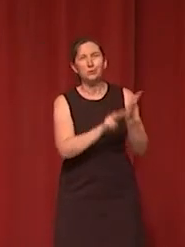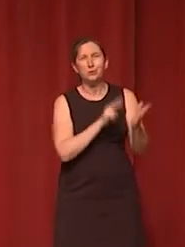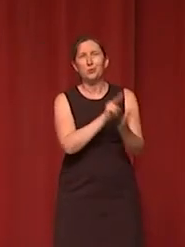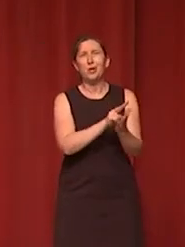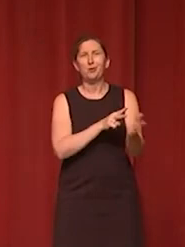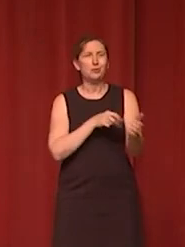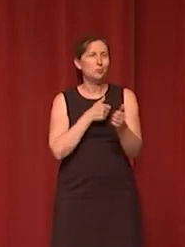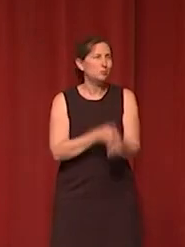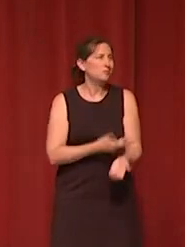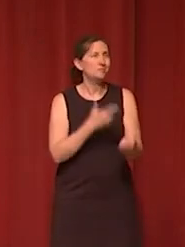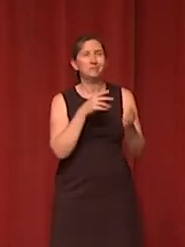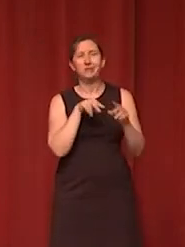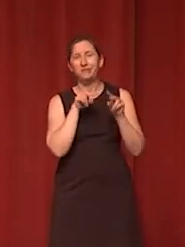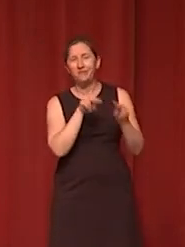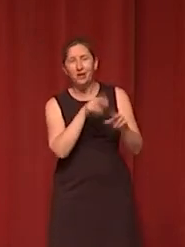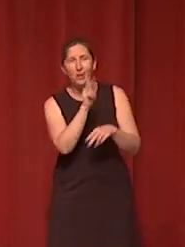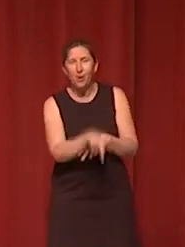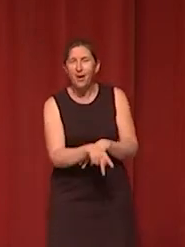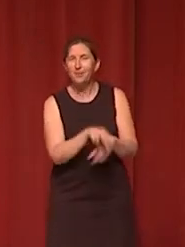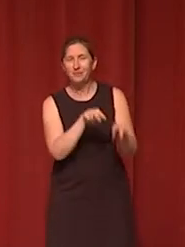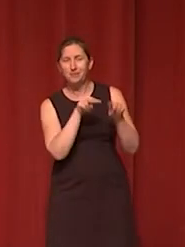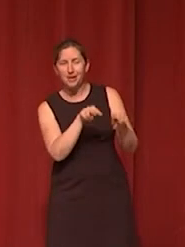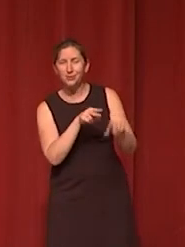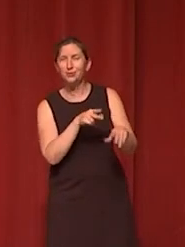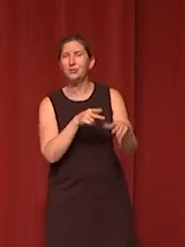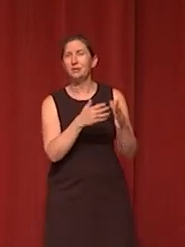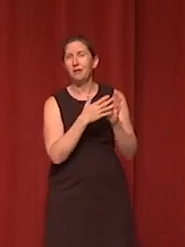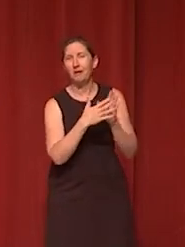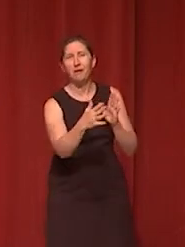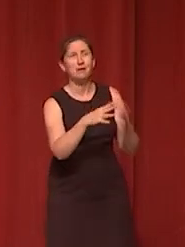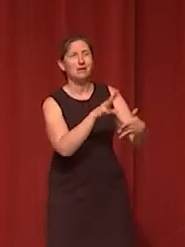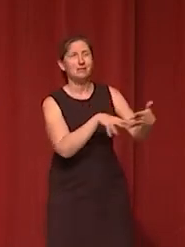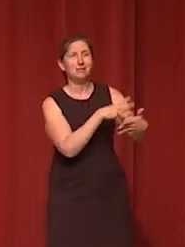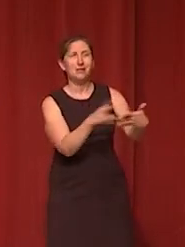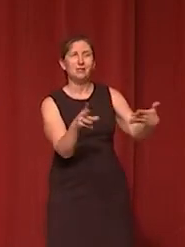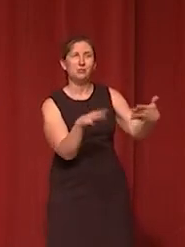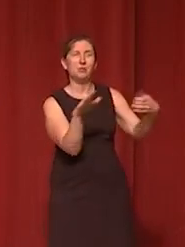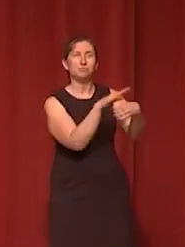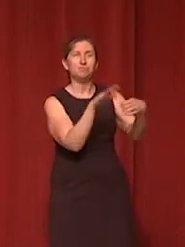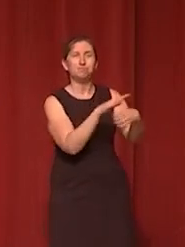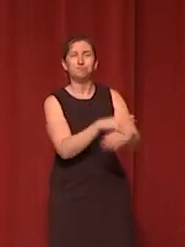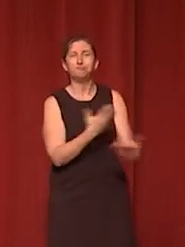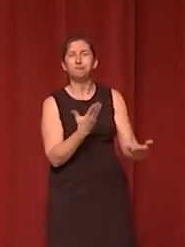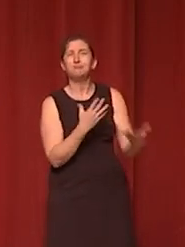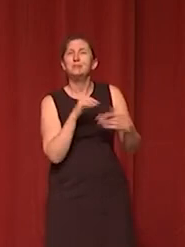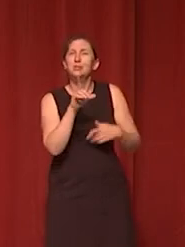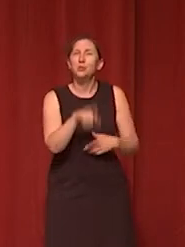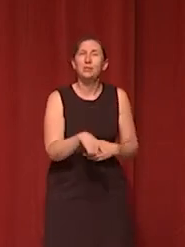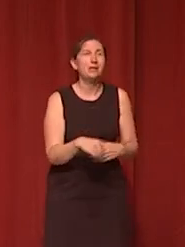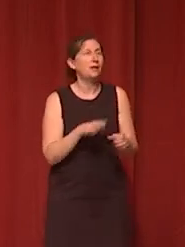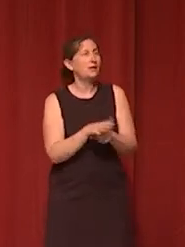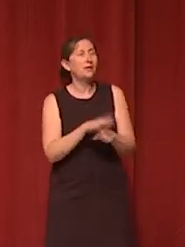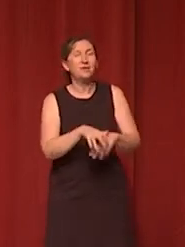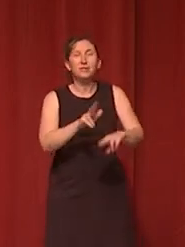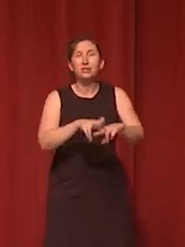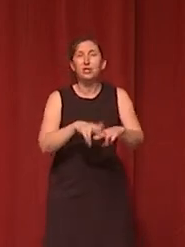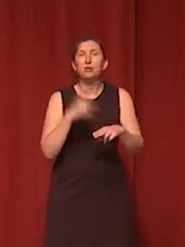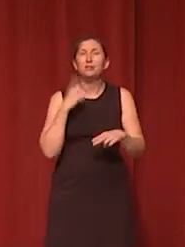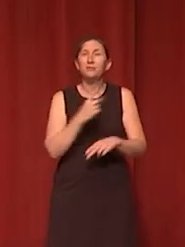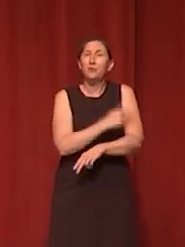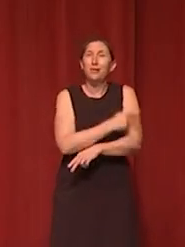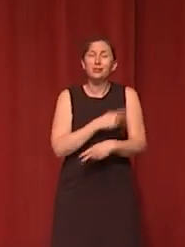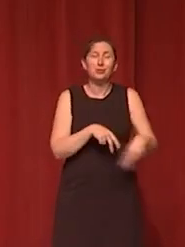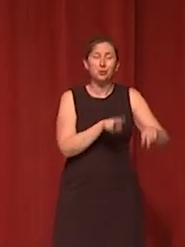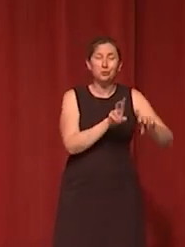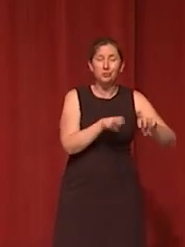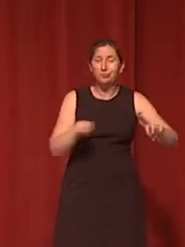And that all creates a little bit of a challenge in scheduling and making sure we have the right number of infusion chairs and capacity out there for the therapies that are